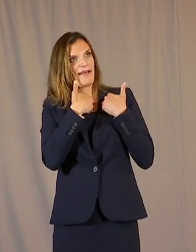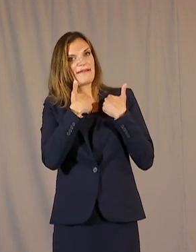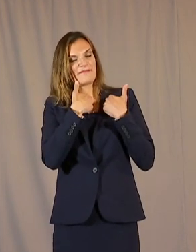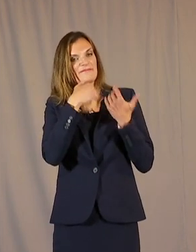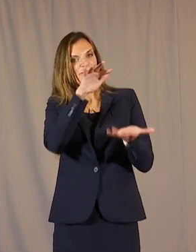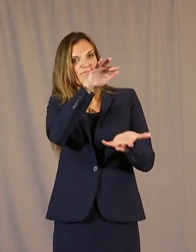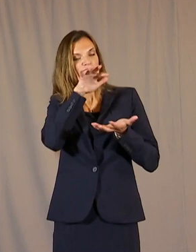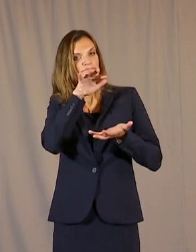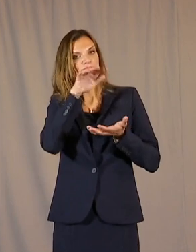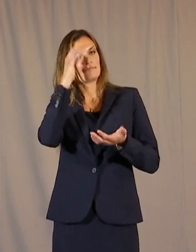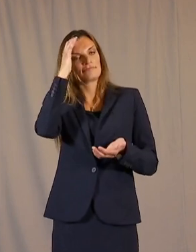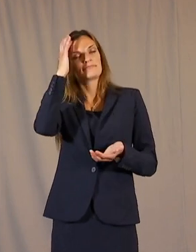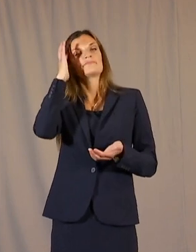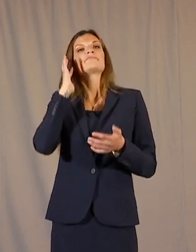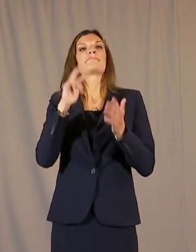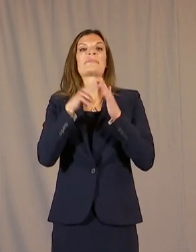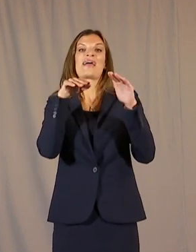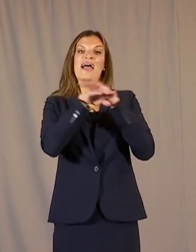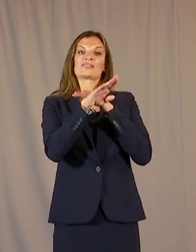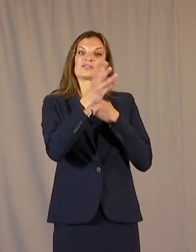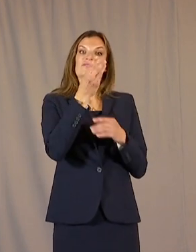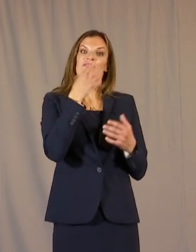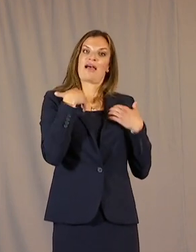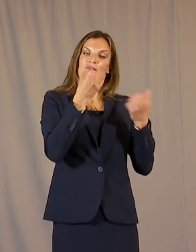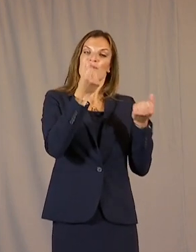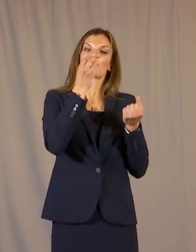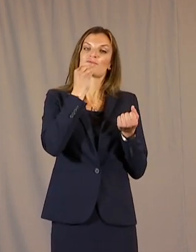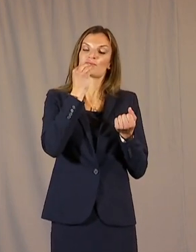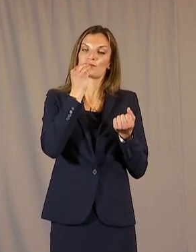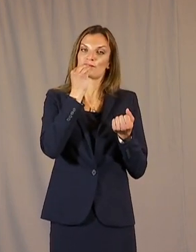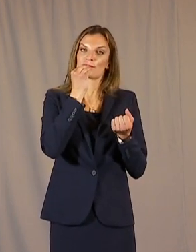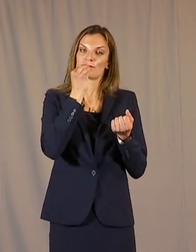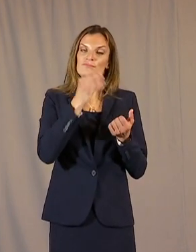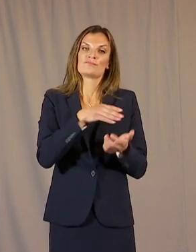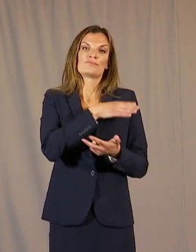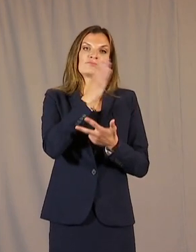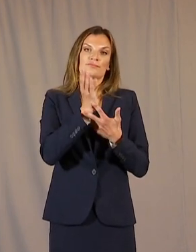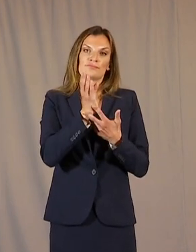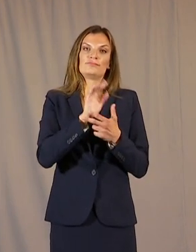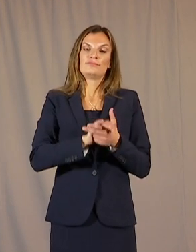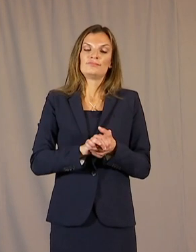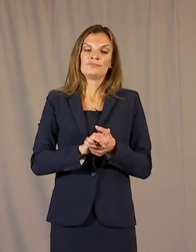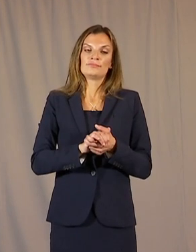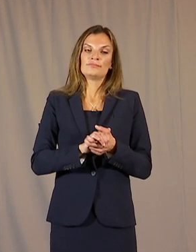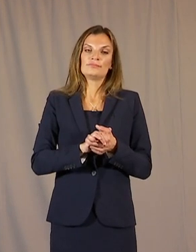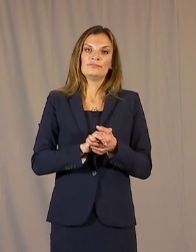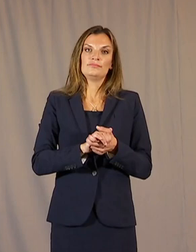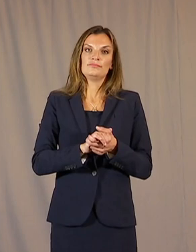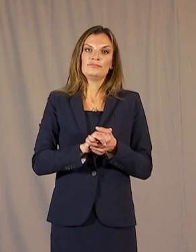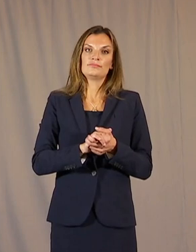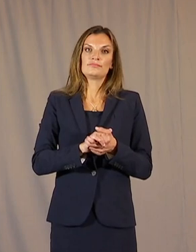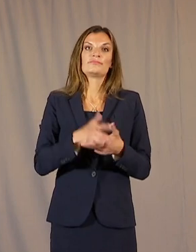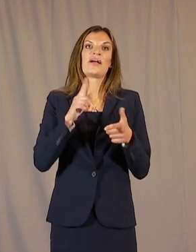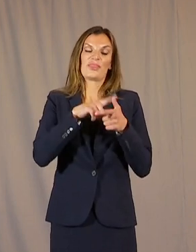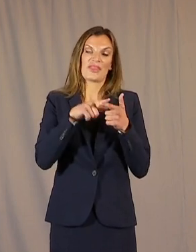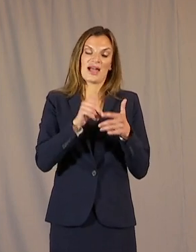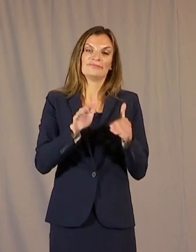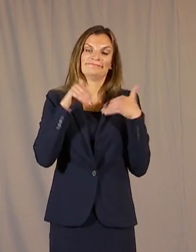know, having access to food that is healthy. Two, choosing to eat that